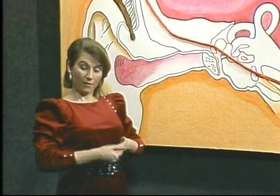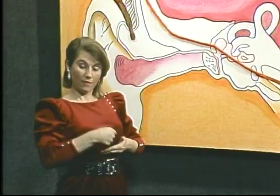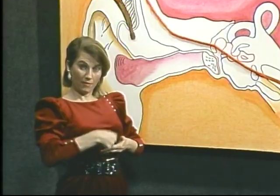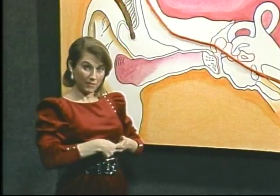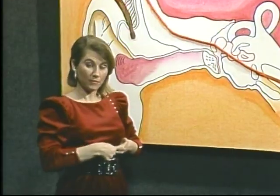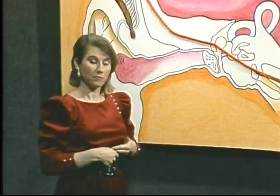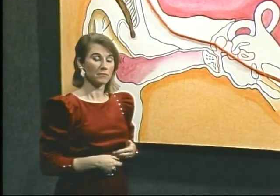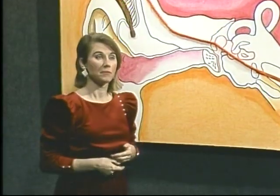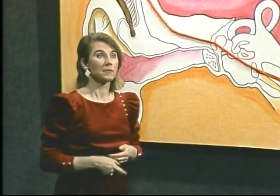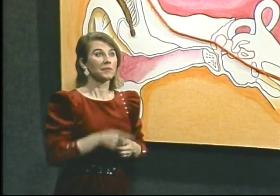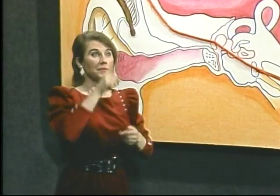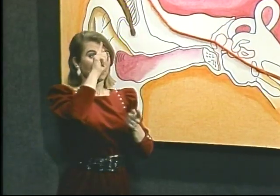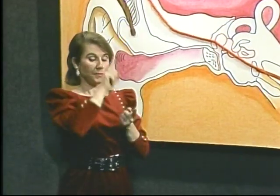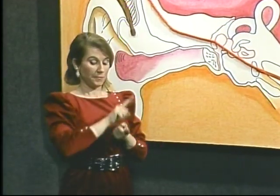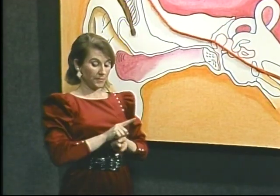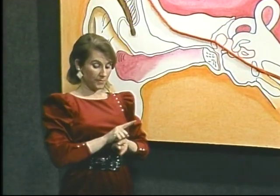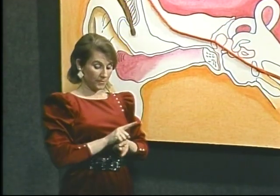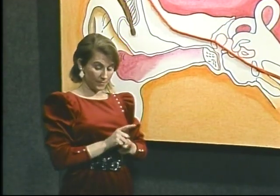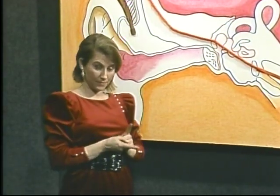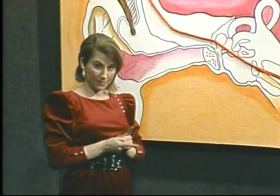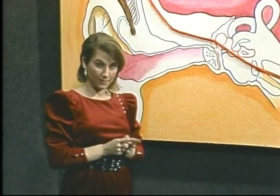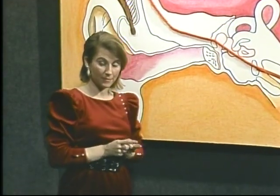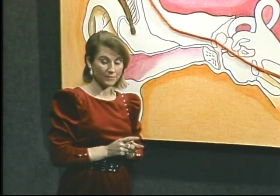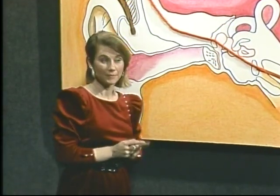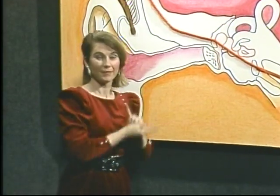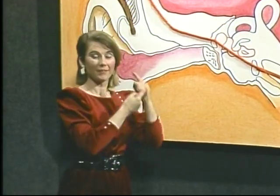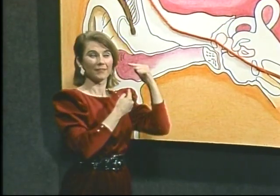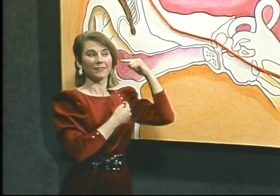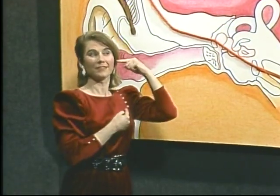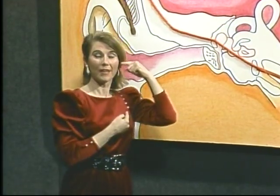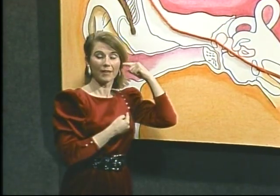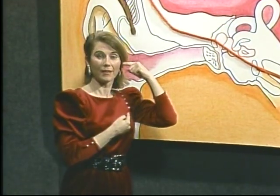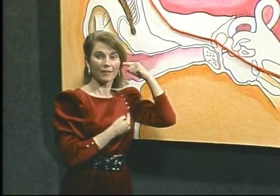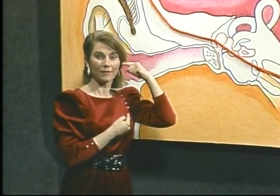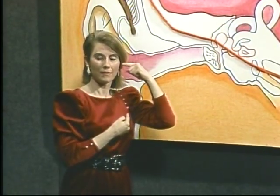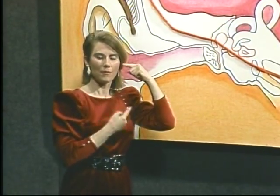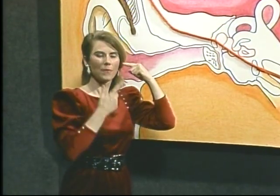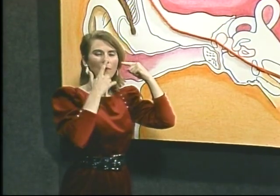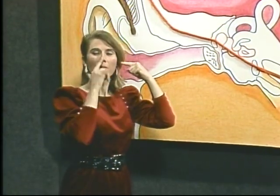This processor will convert this sound